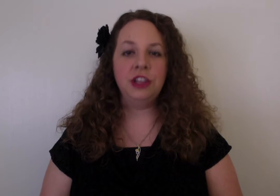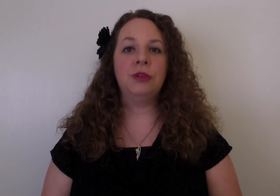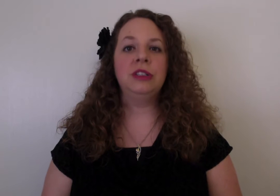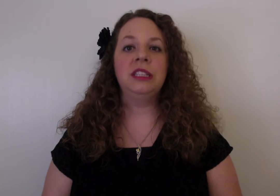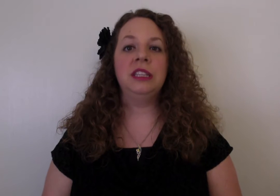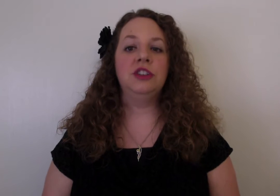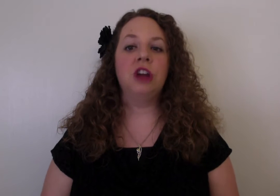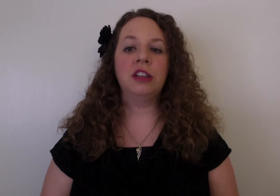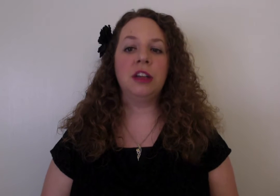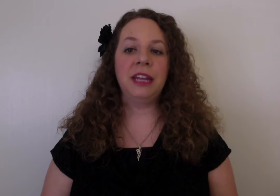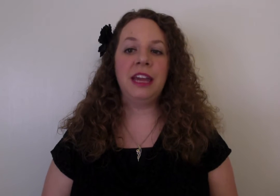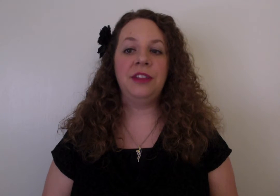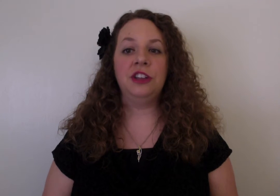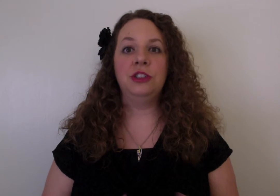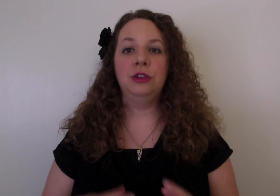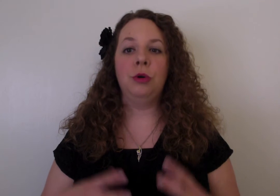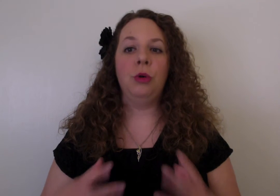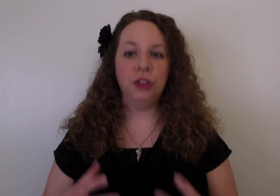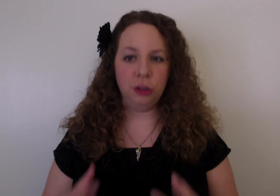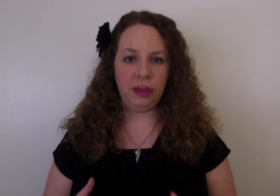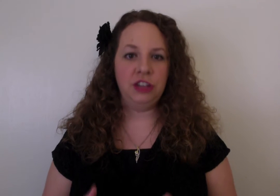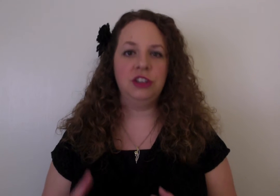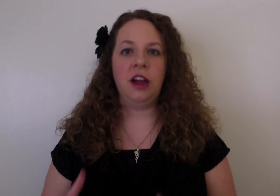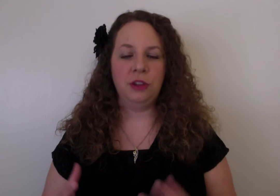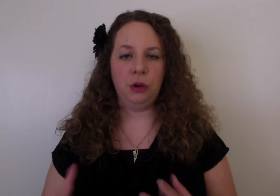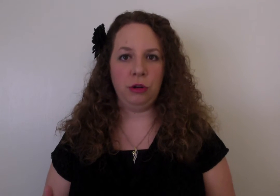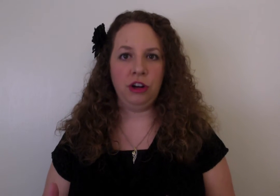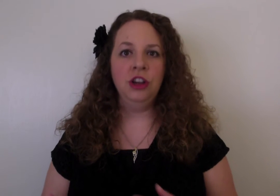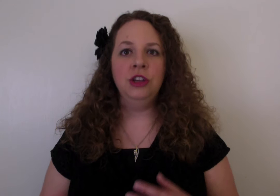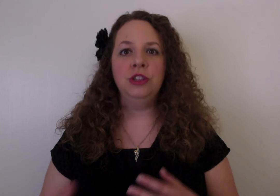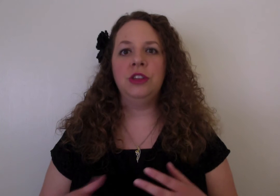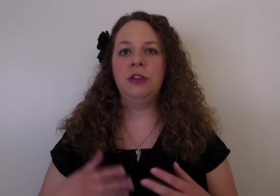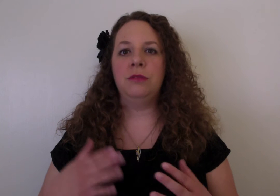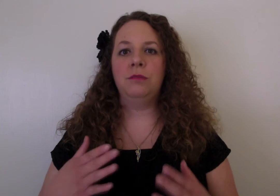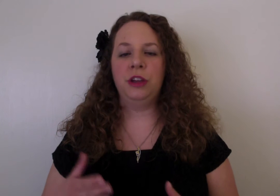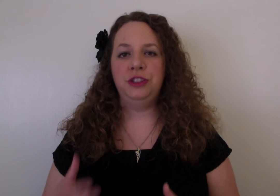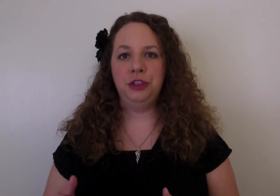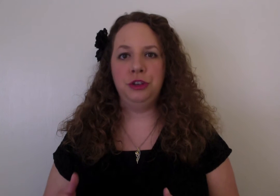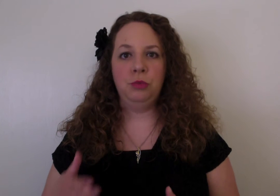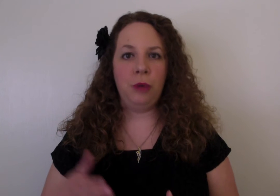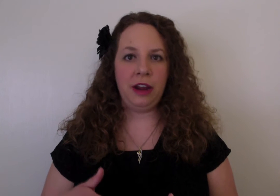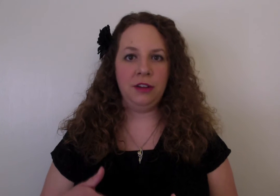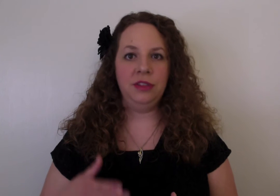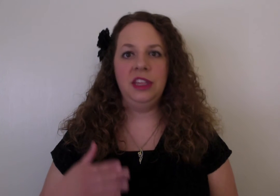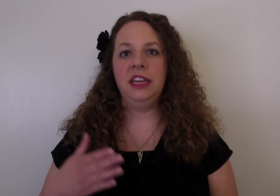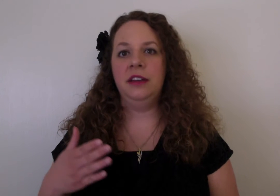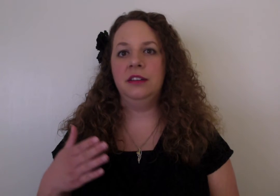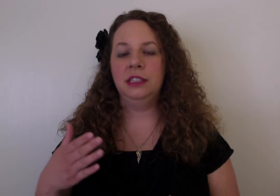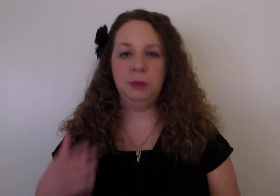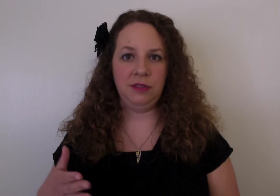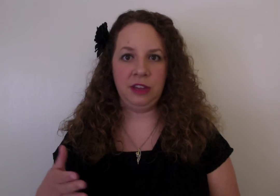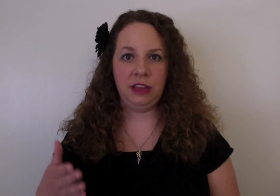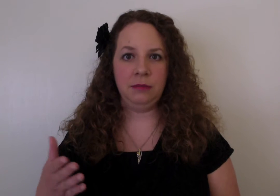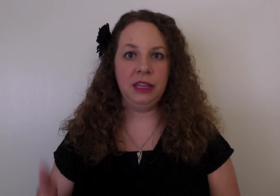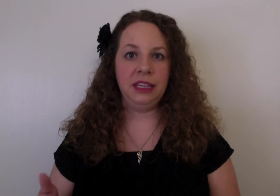going to leave your non-dominant hand there to hold the location of the corner so that you can point to where the specific place is